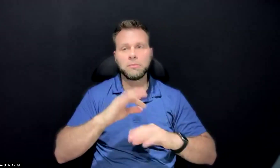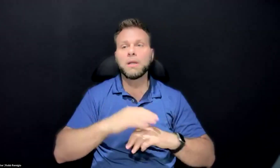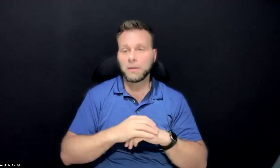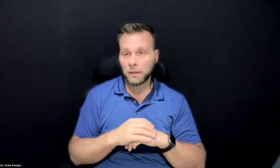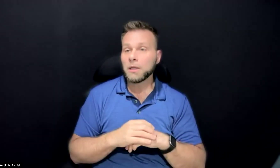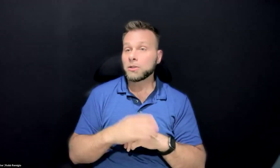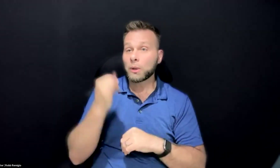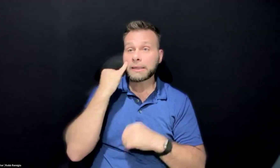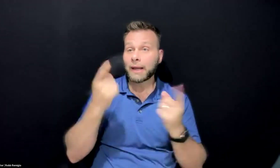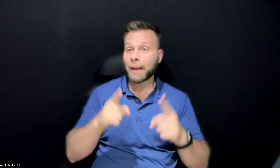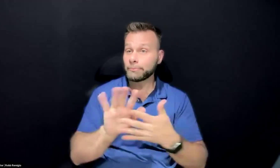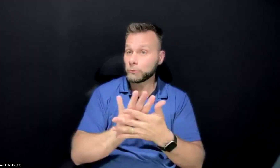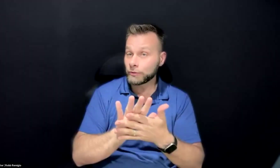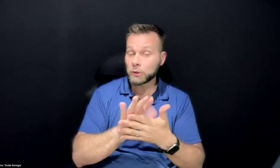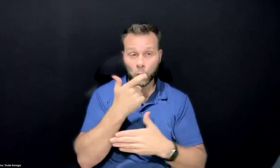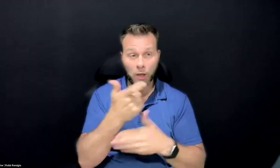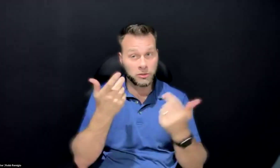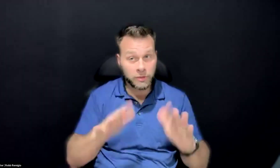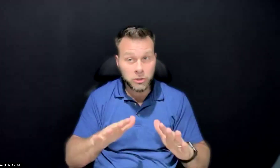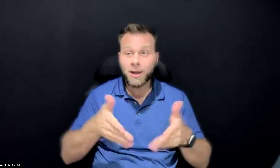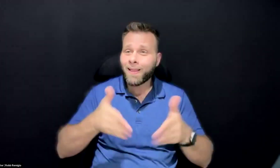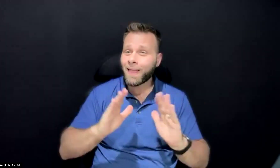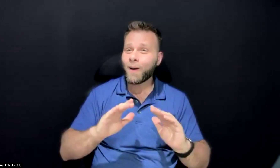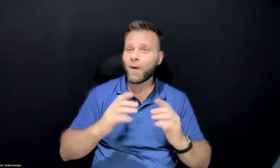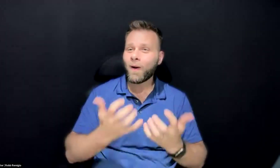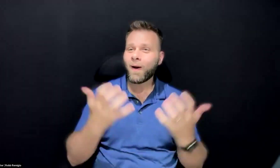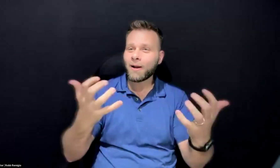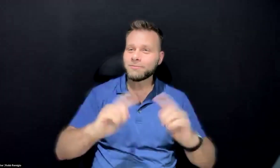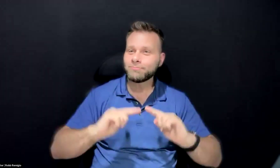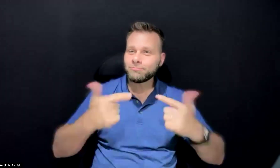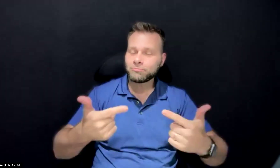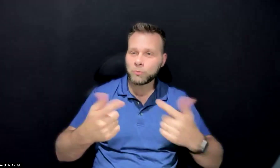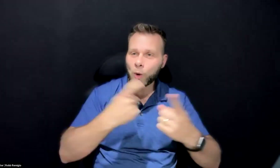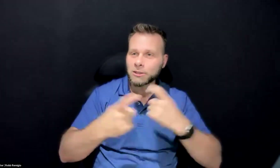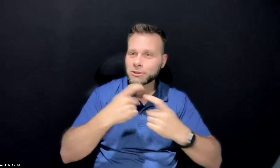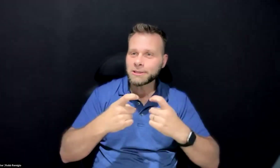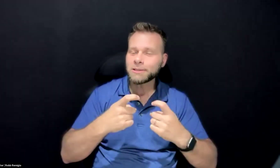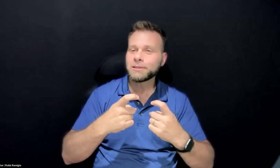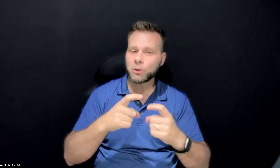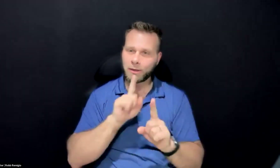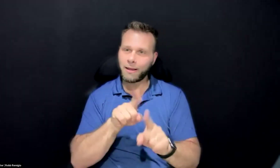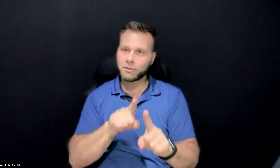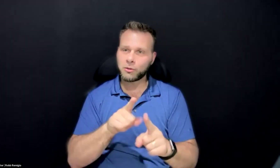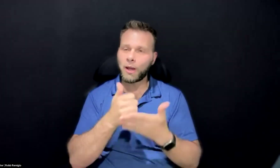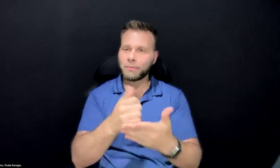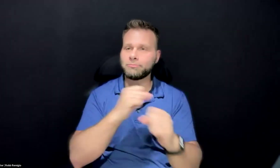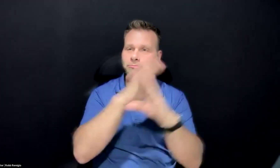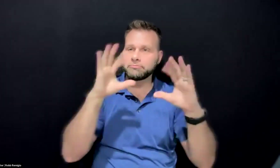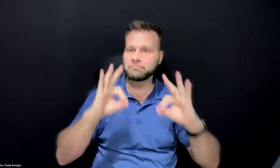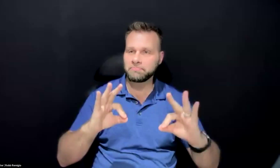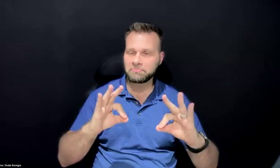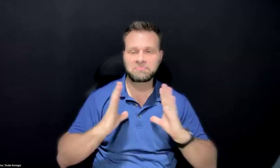show a video, and you give them time and space for that, then I think you should be fine. And maybe you yourself, give